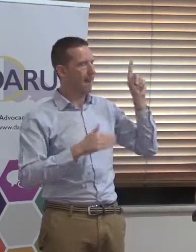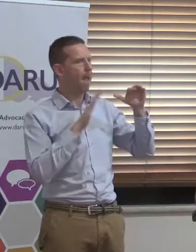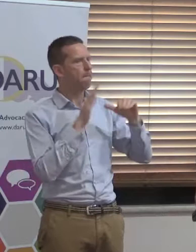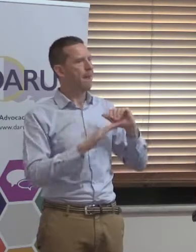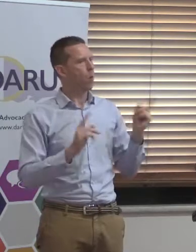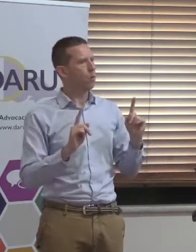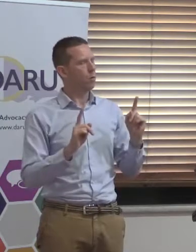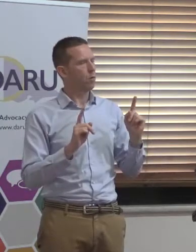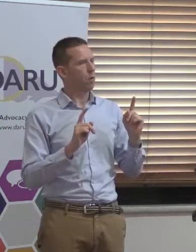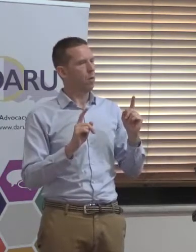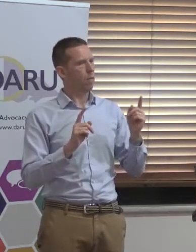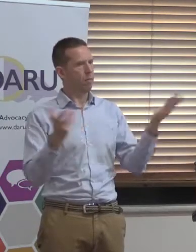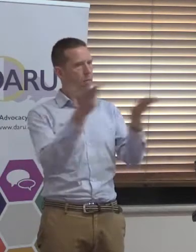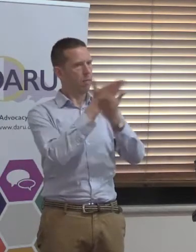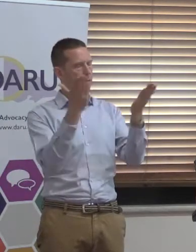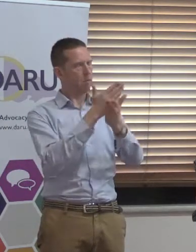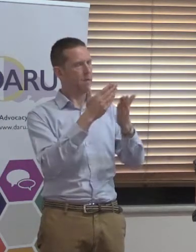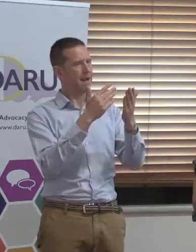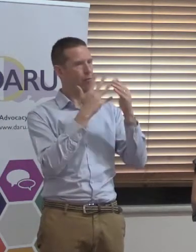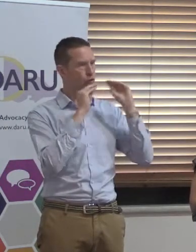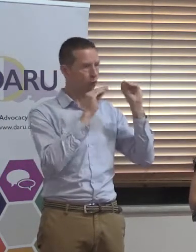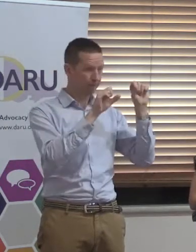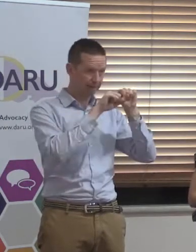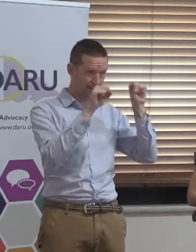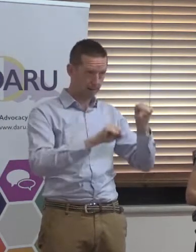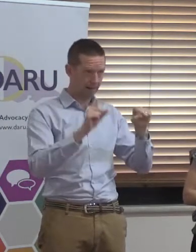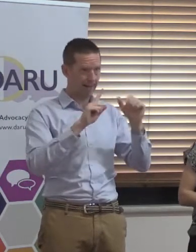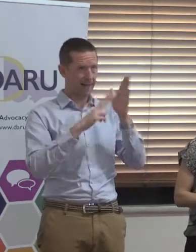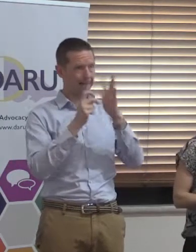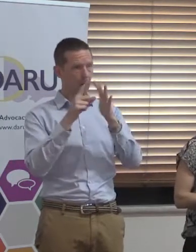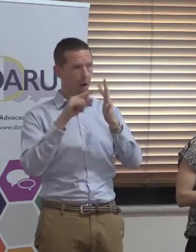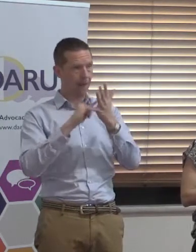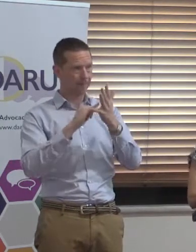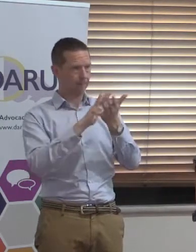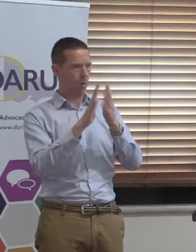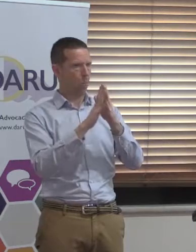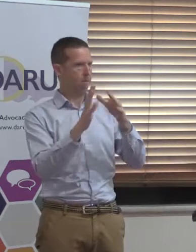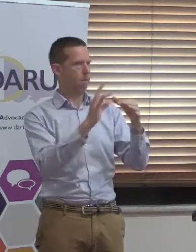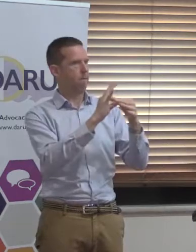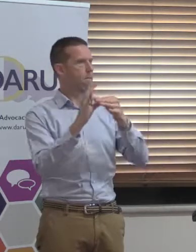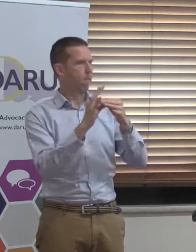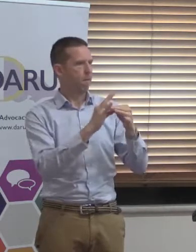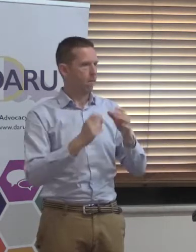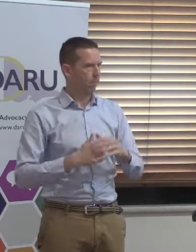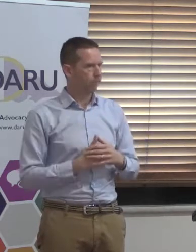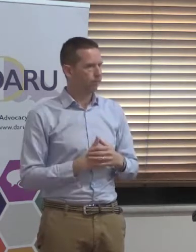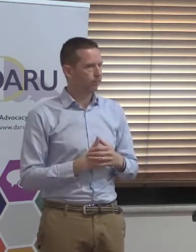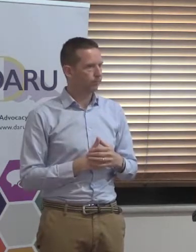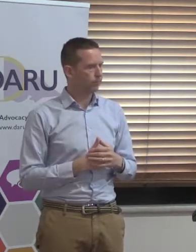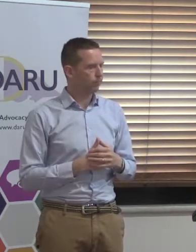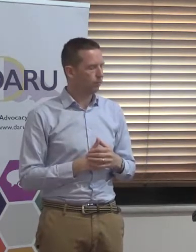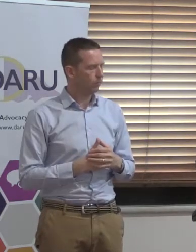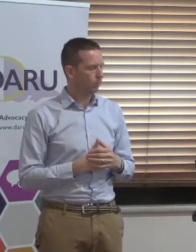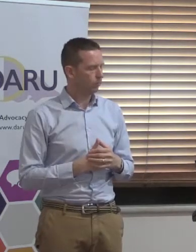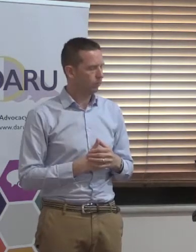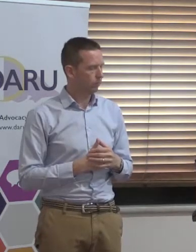between education and NDI, the education system and NDIS, and that interface is still